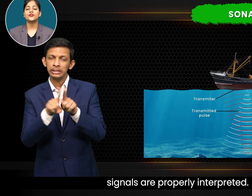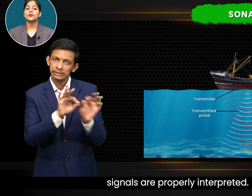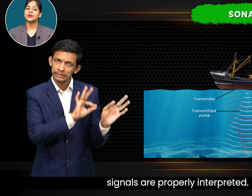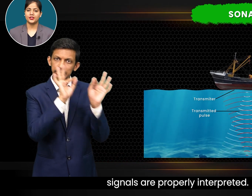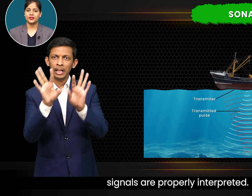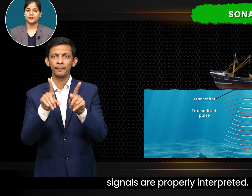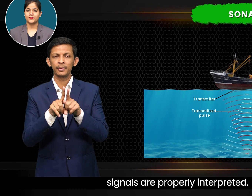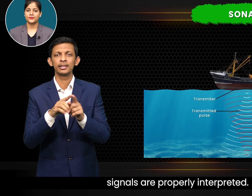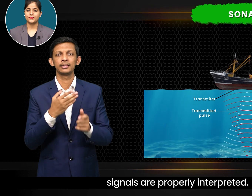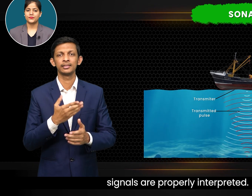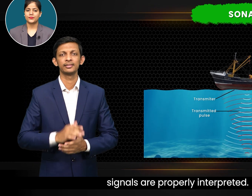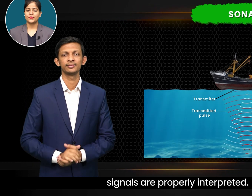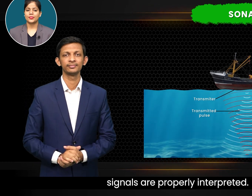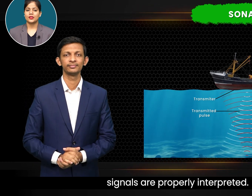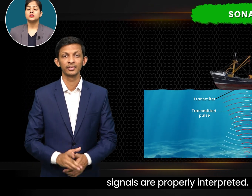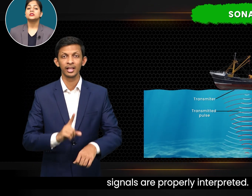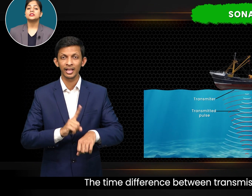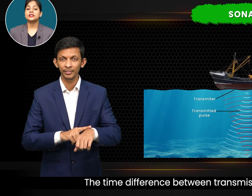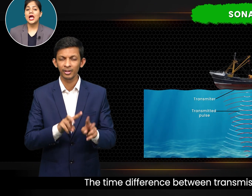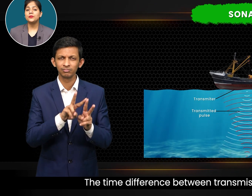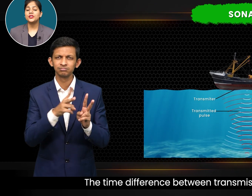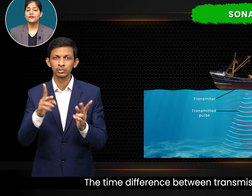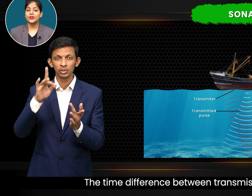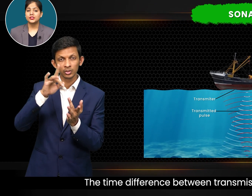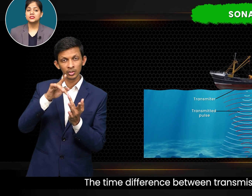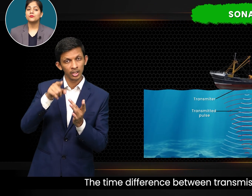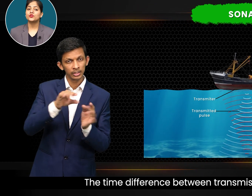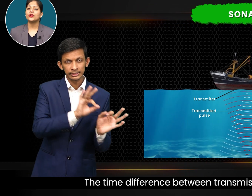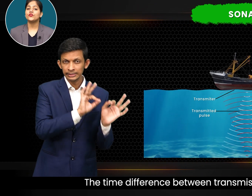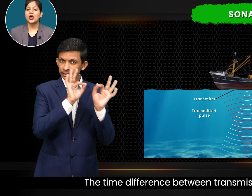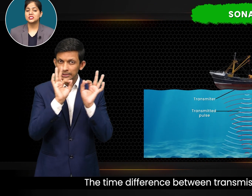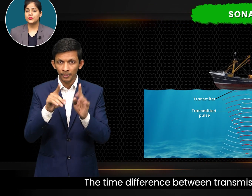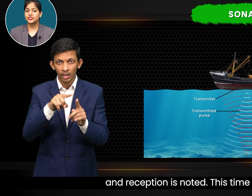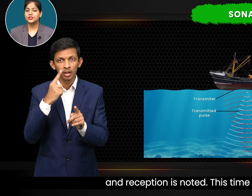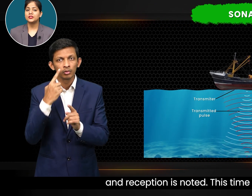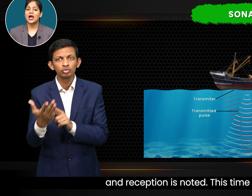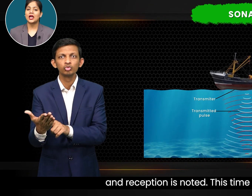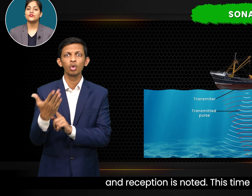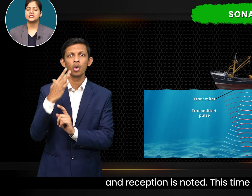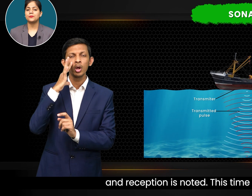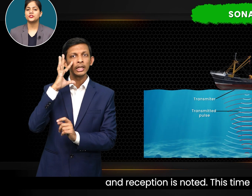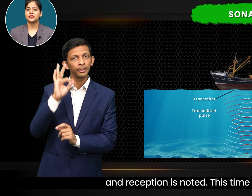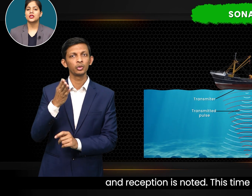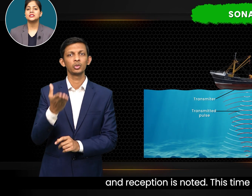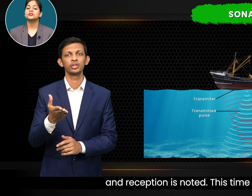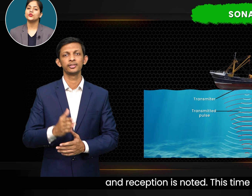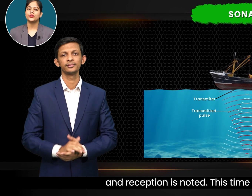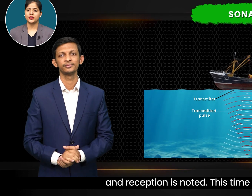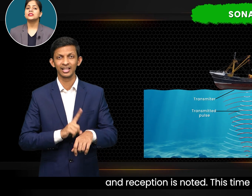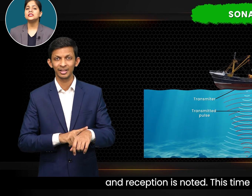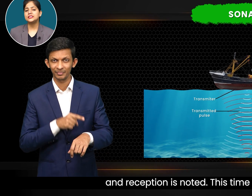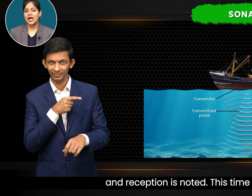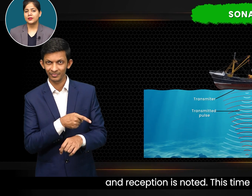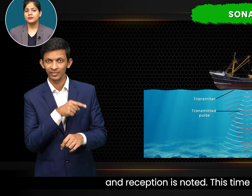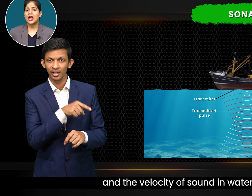properly interpreted. The time difference between transmission and reception is